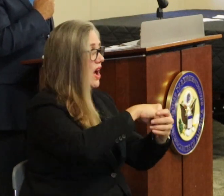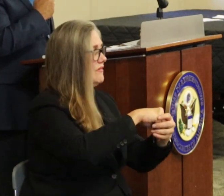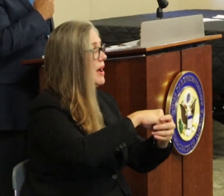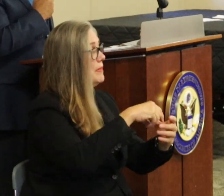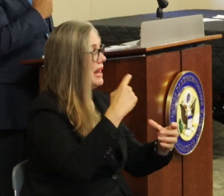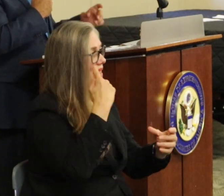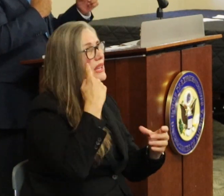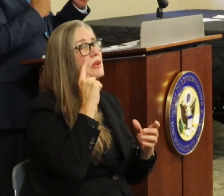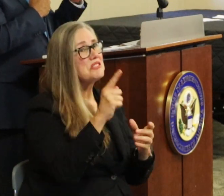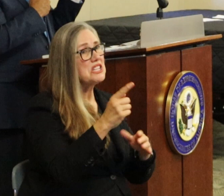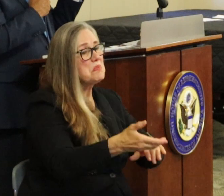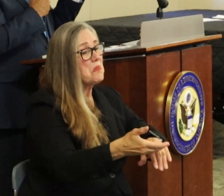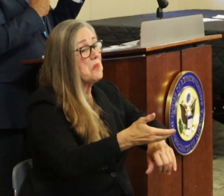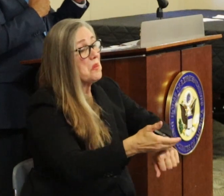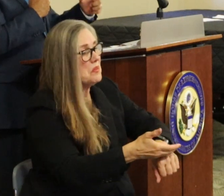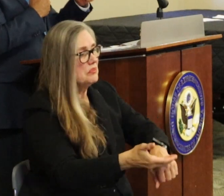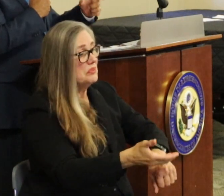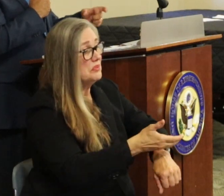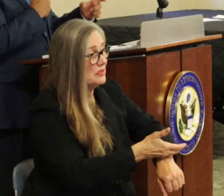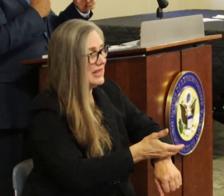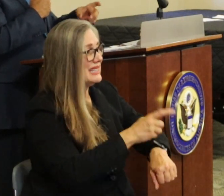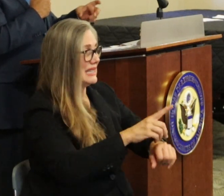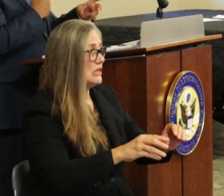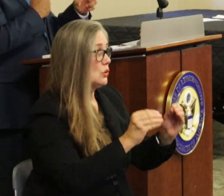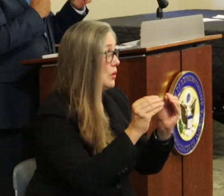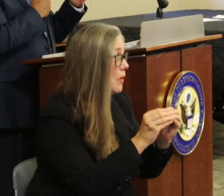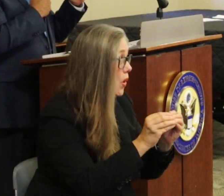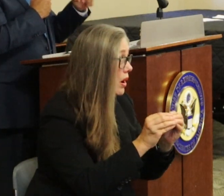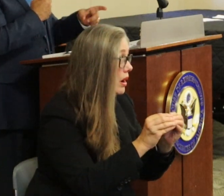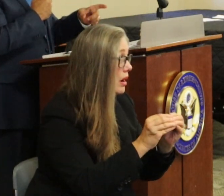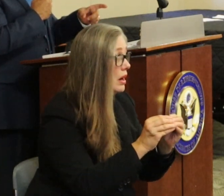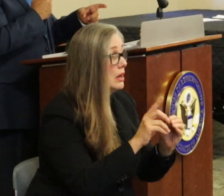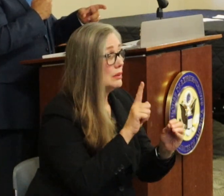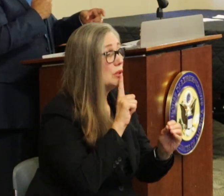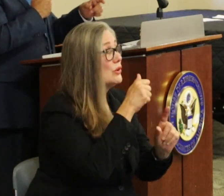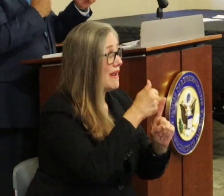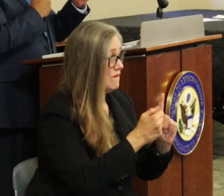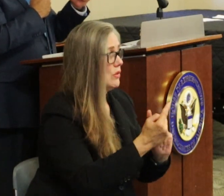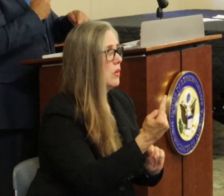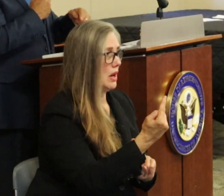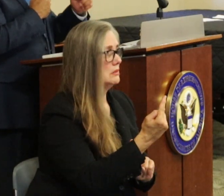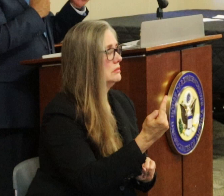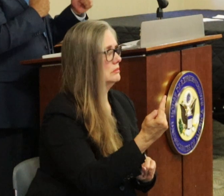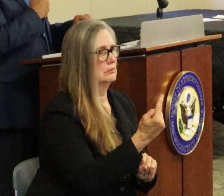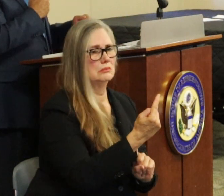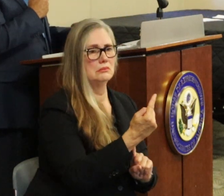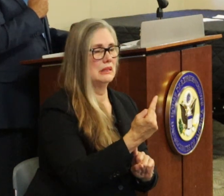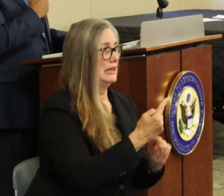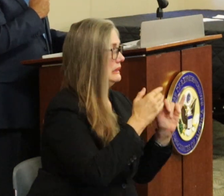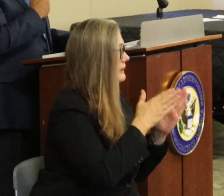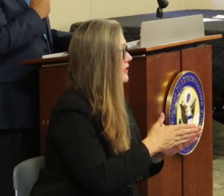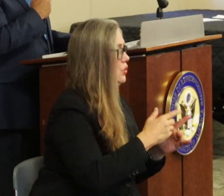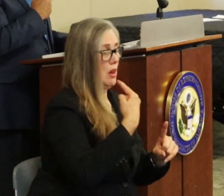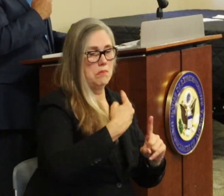to acknowledge that more needs to be done to make sure that everybody, corporations and individuals,